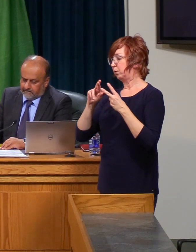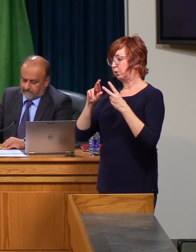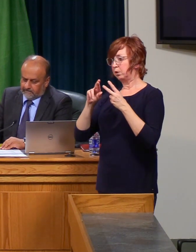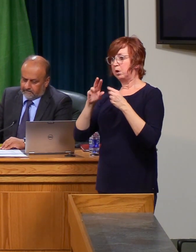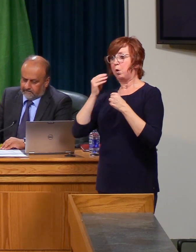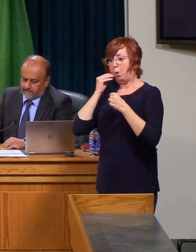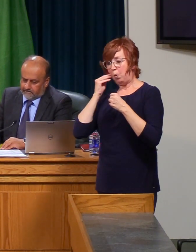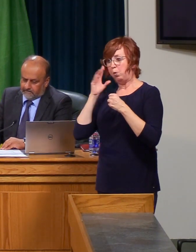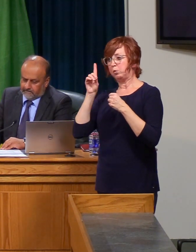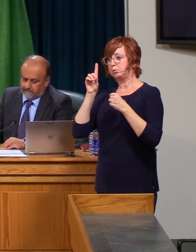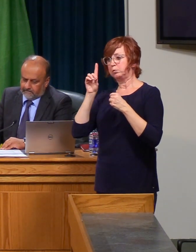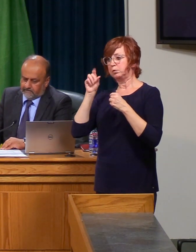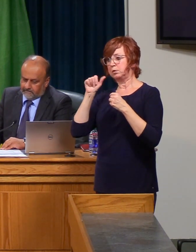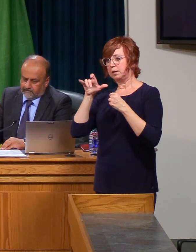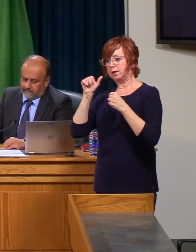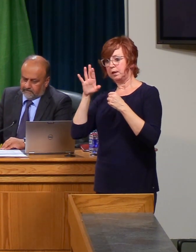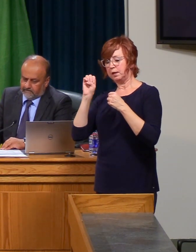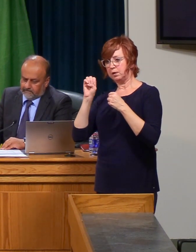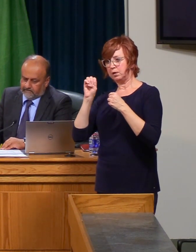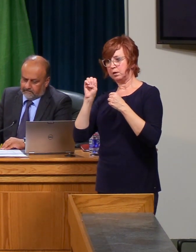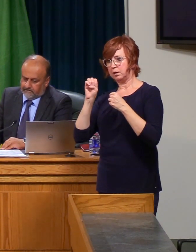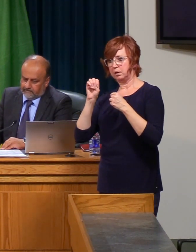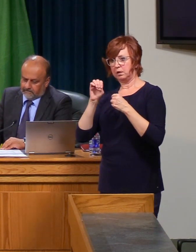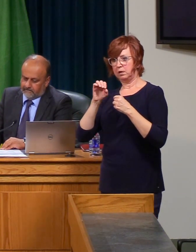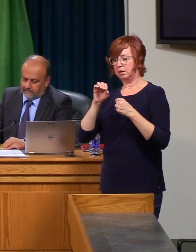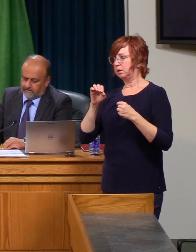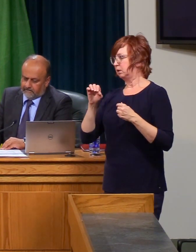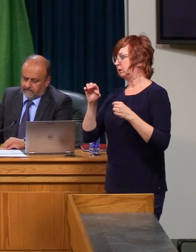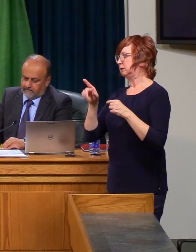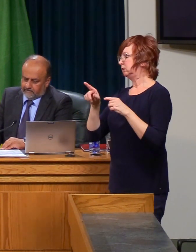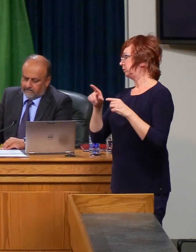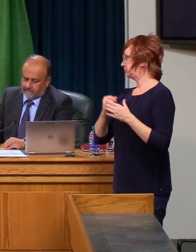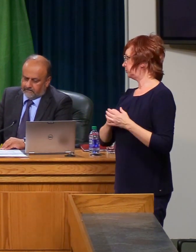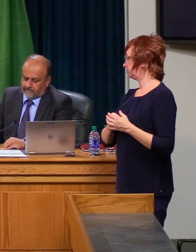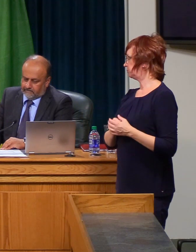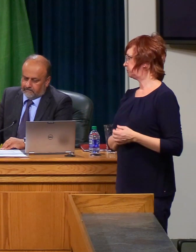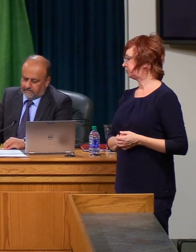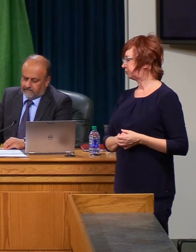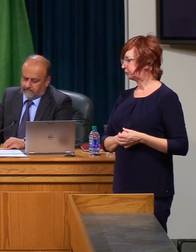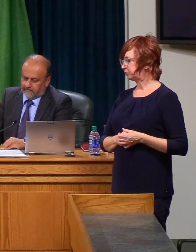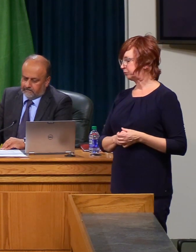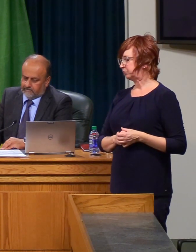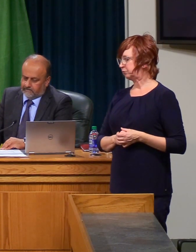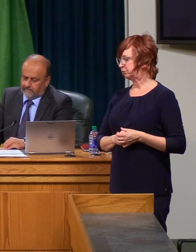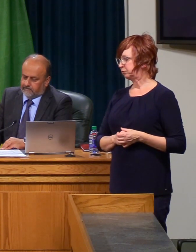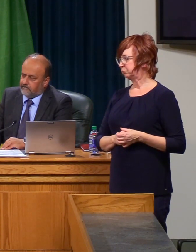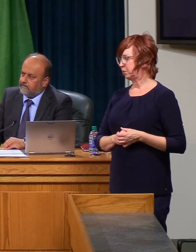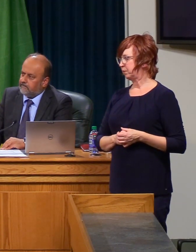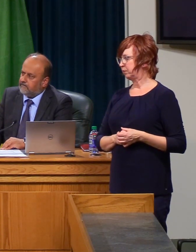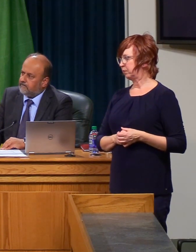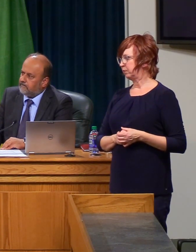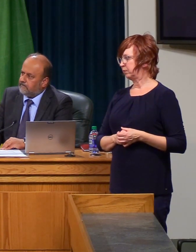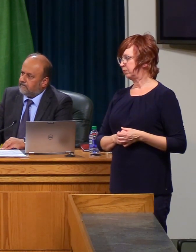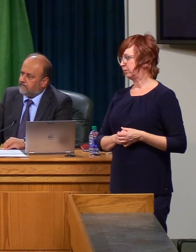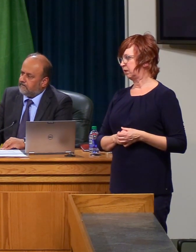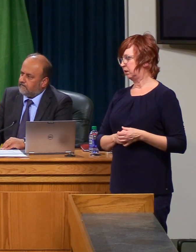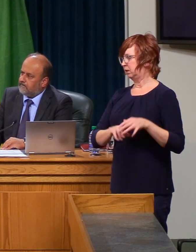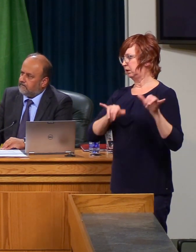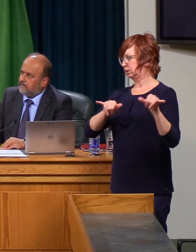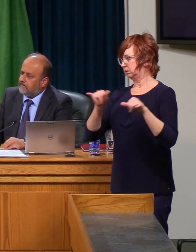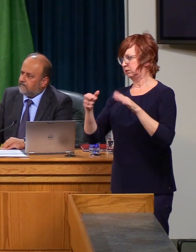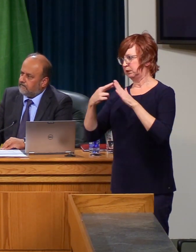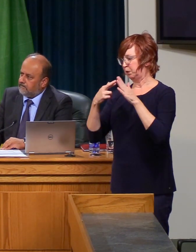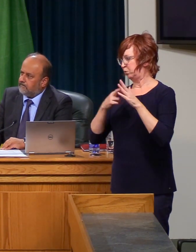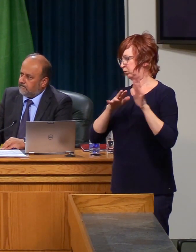kids in their house, probably, in their basement or whatever. Yeah, it aligns reasonably well with the provincial regulations that